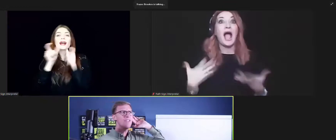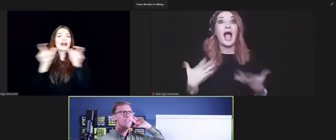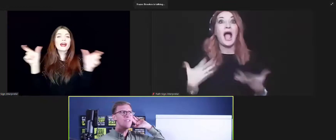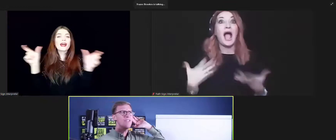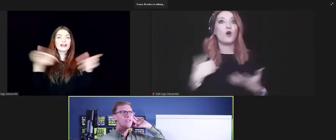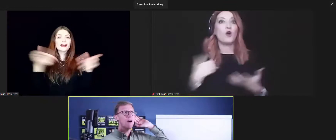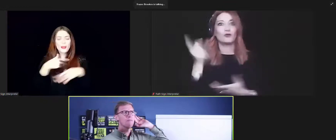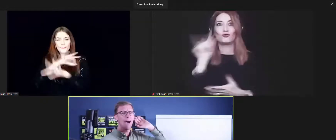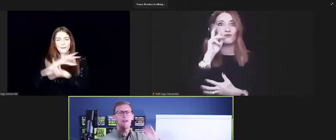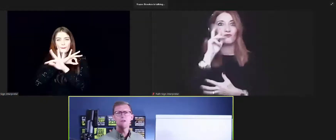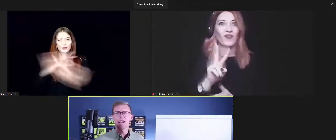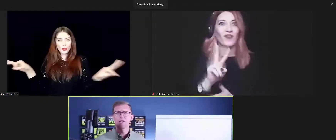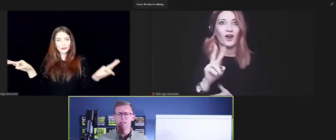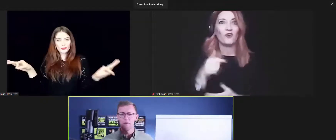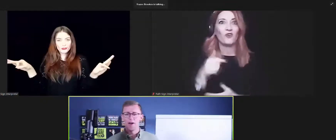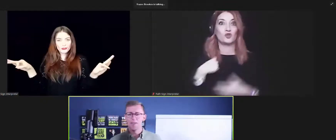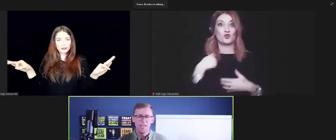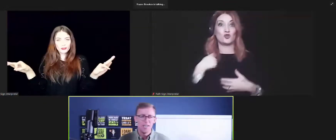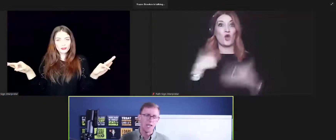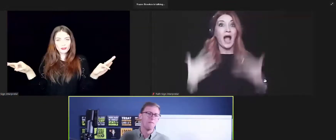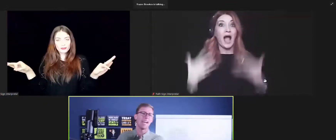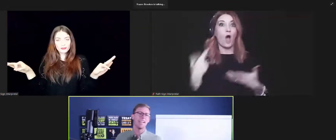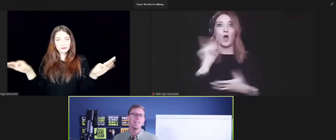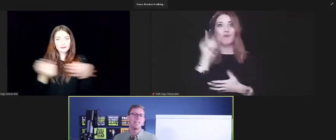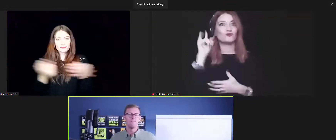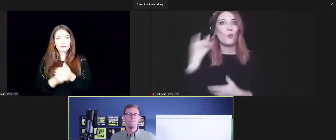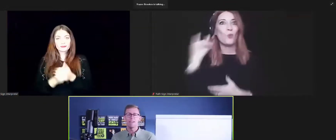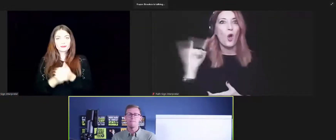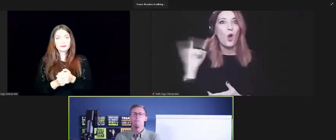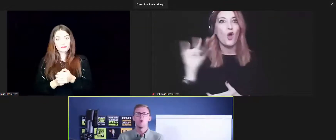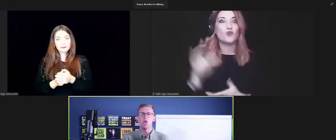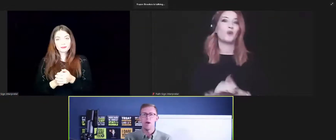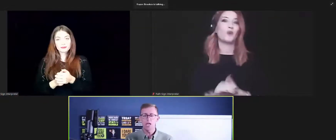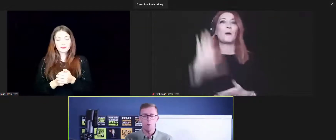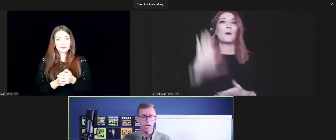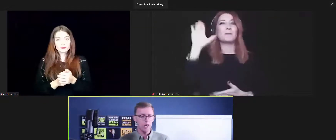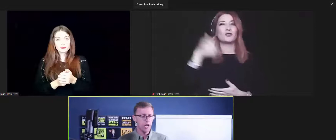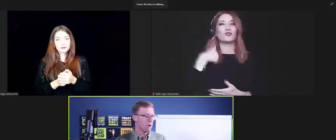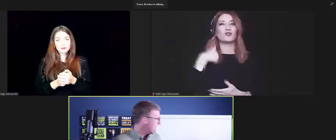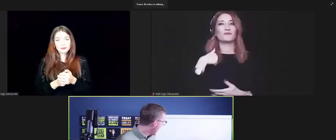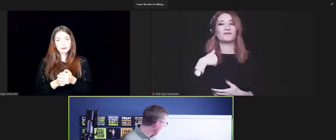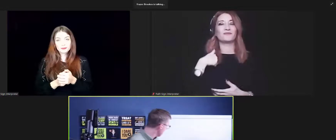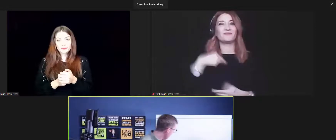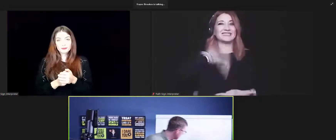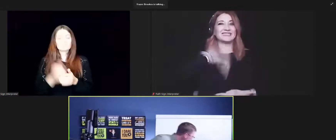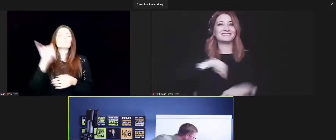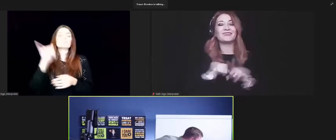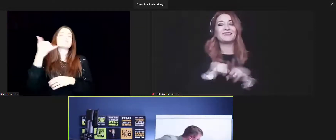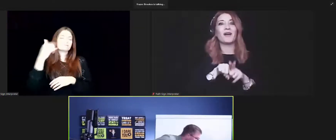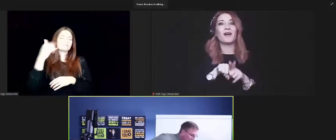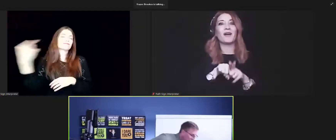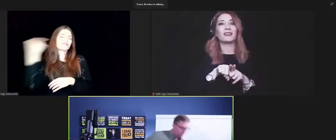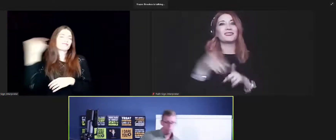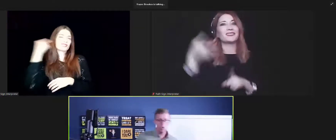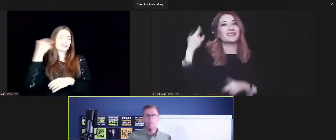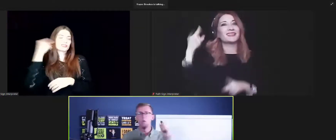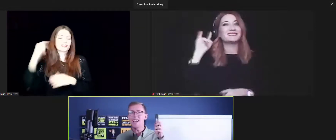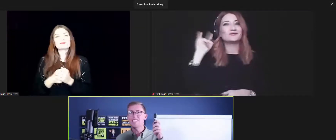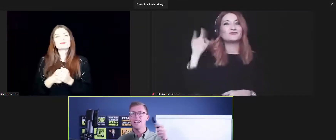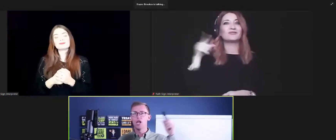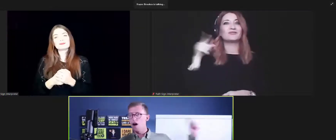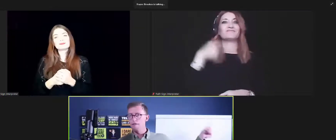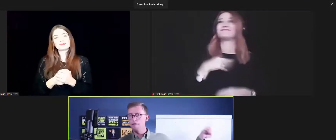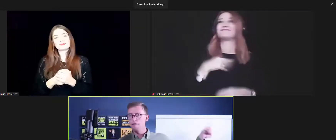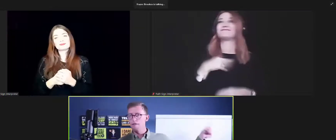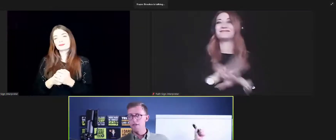just about. I know you guys have got it going on. So I can hear you. Right. So here's what we're going to do. I am going to be writing a